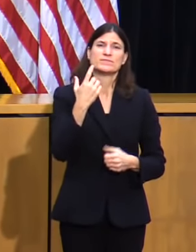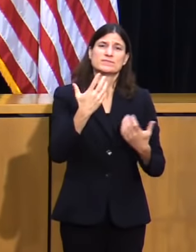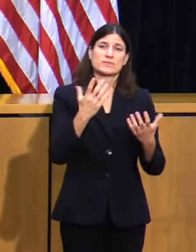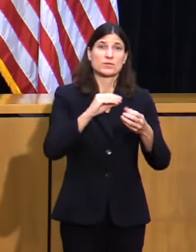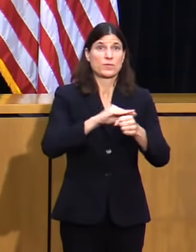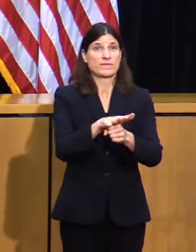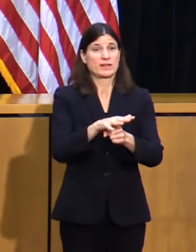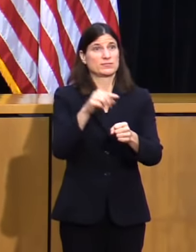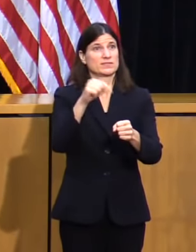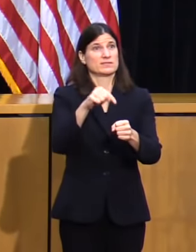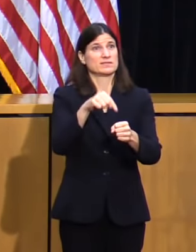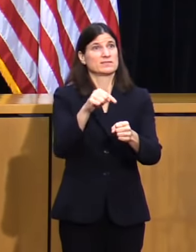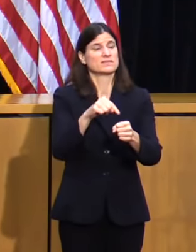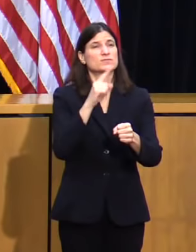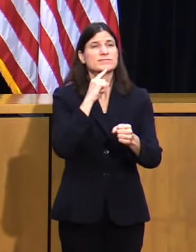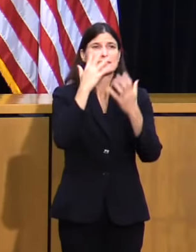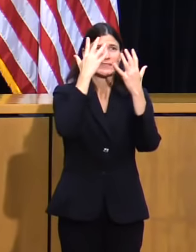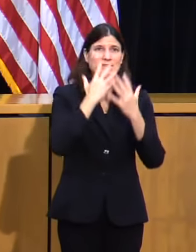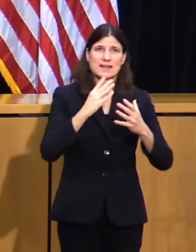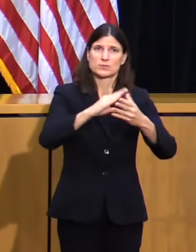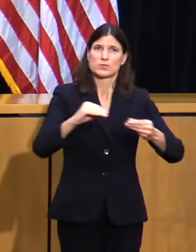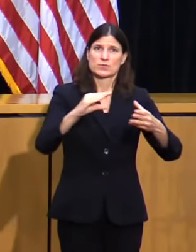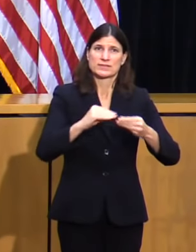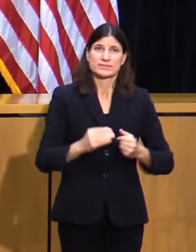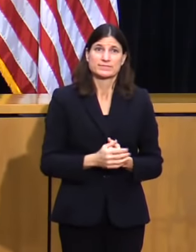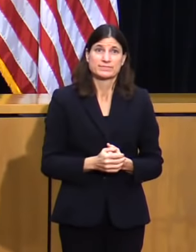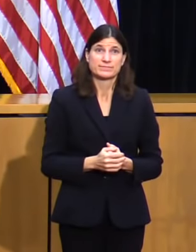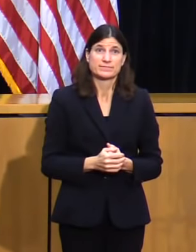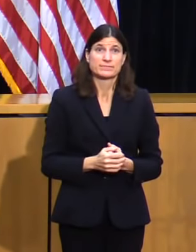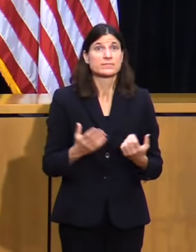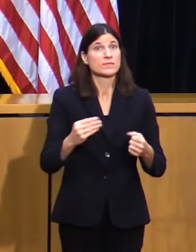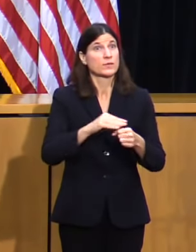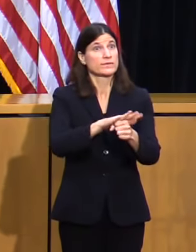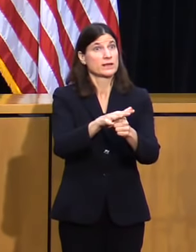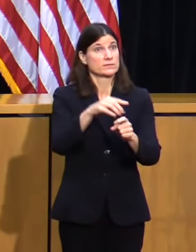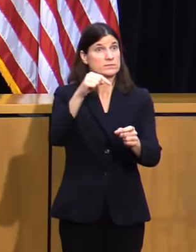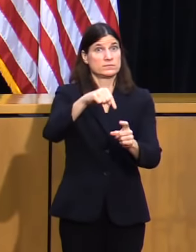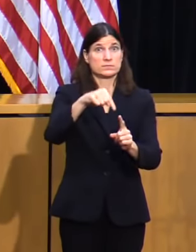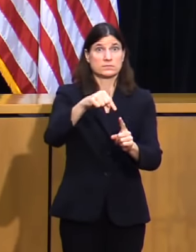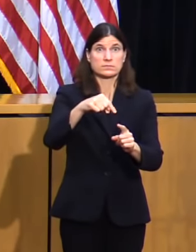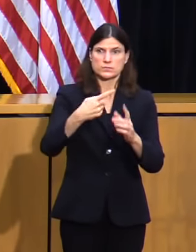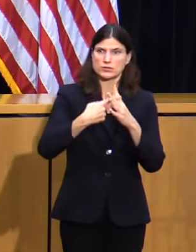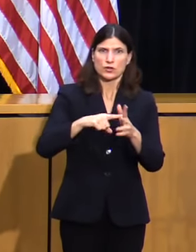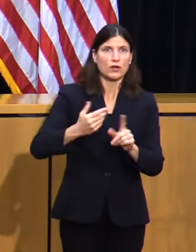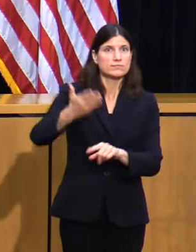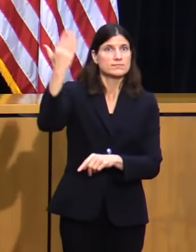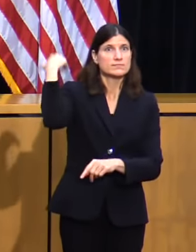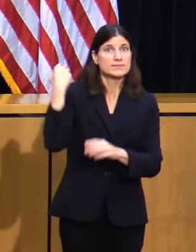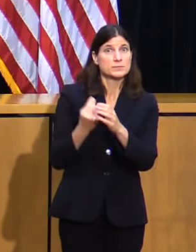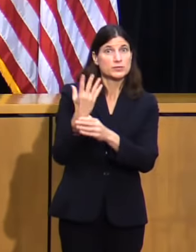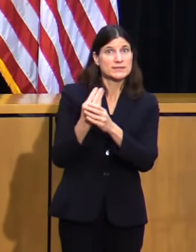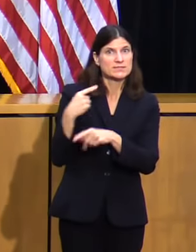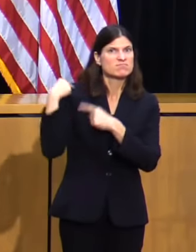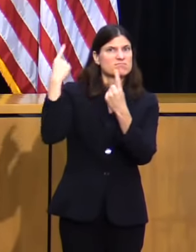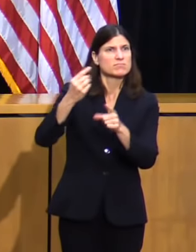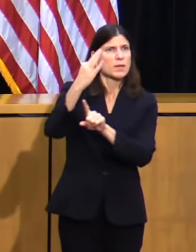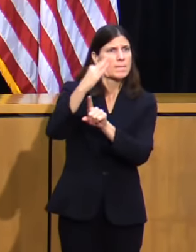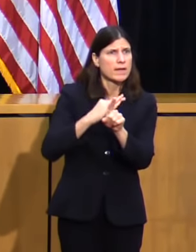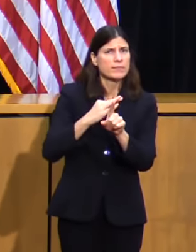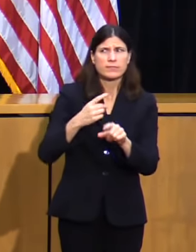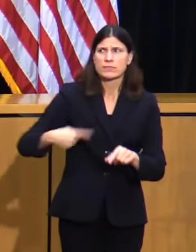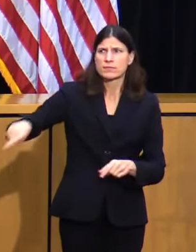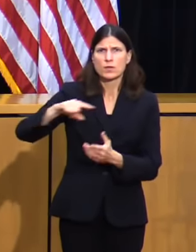We've learned a lot about this virus since last spring, but we still have a long way to go. And at the end of the day, the tools